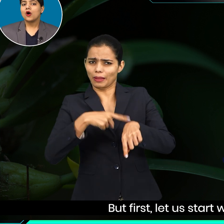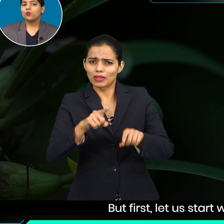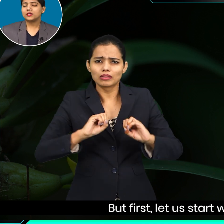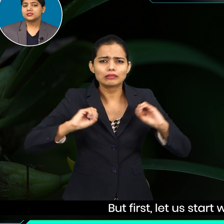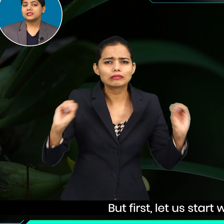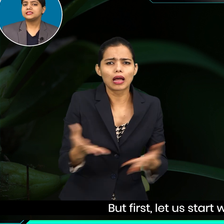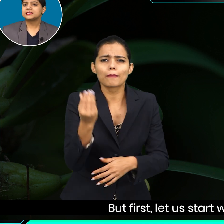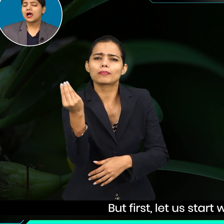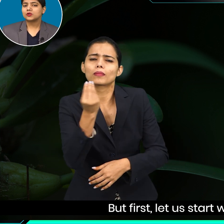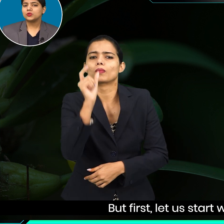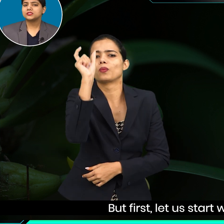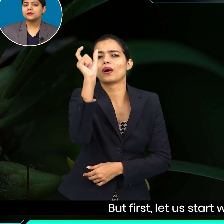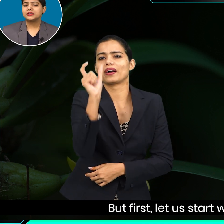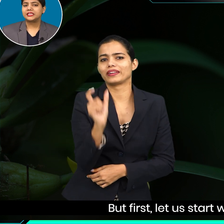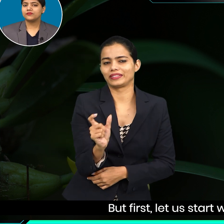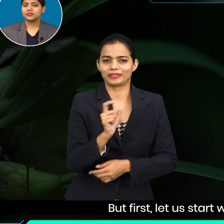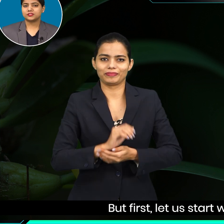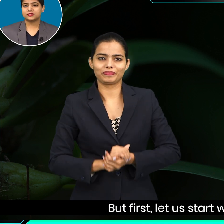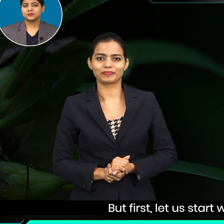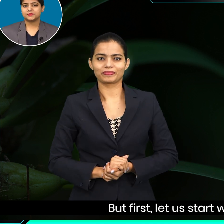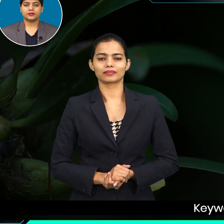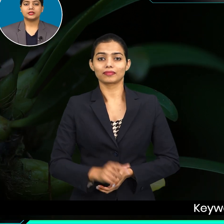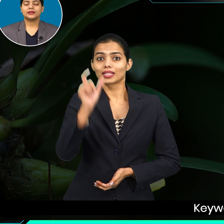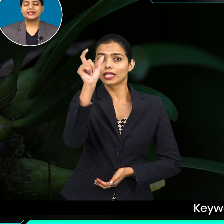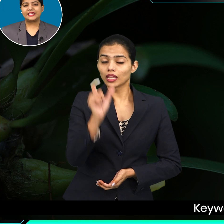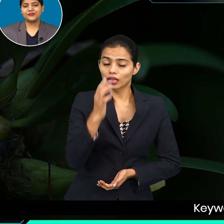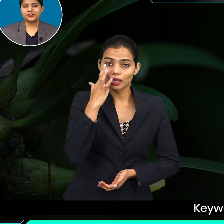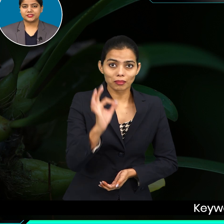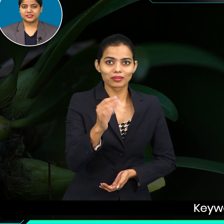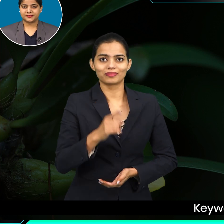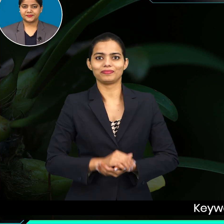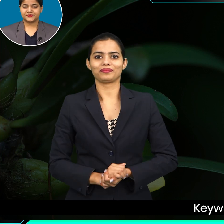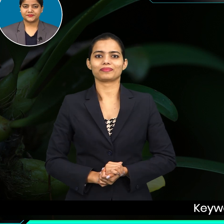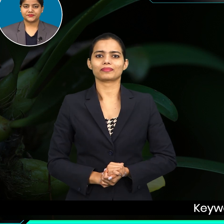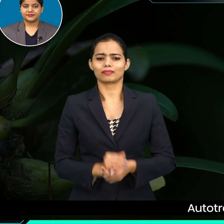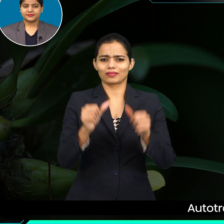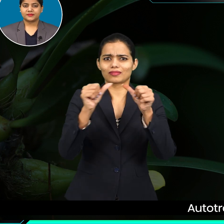But first, let's start with some keywords. Keywords: